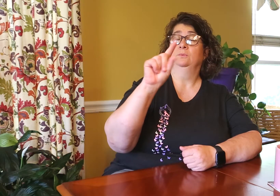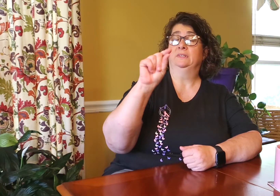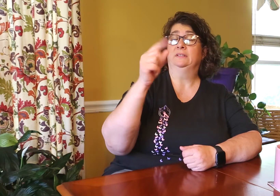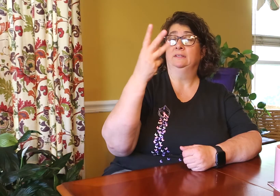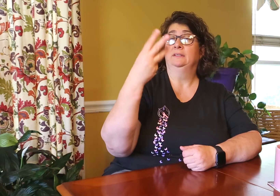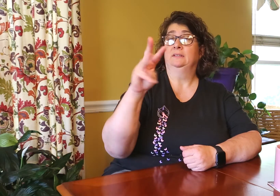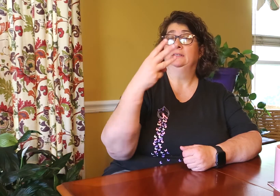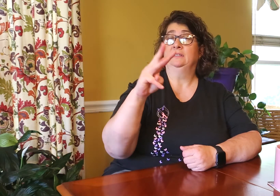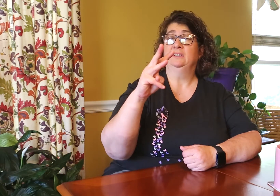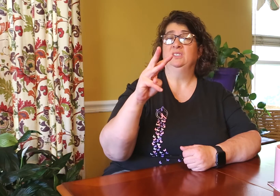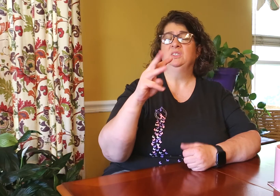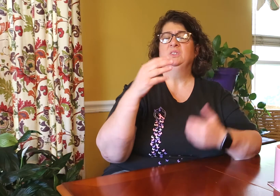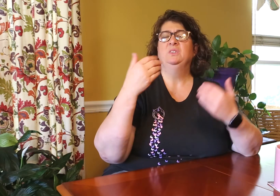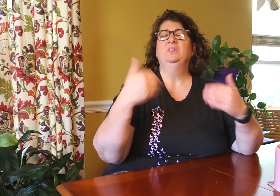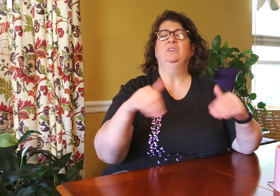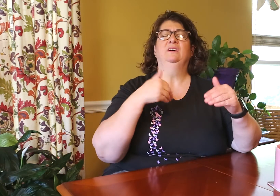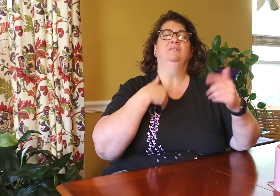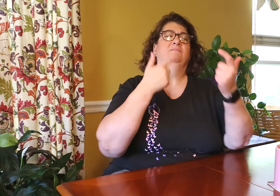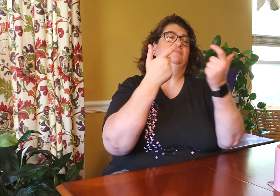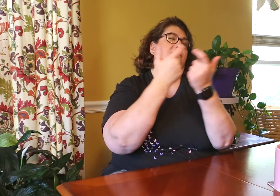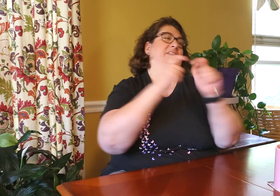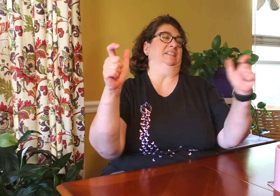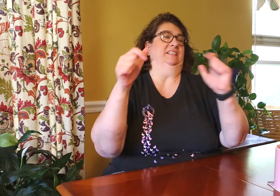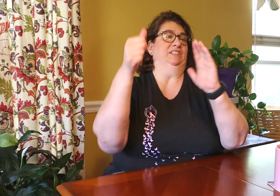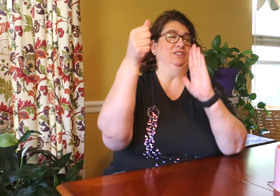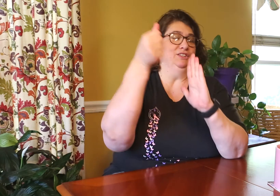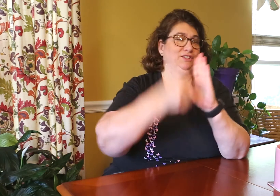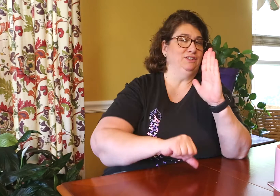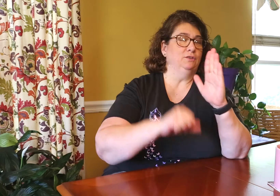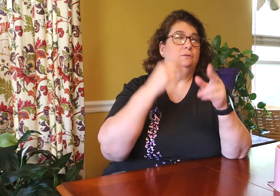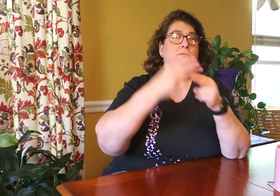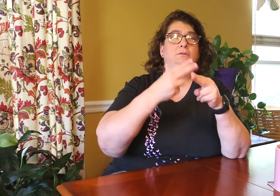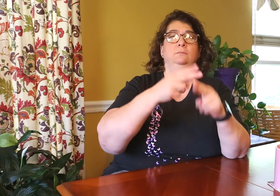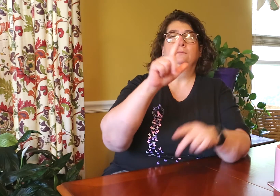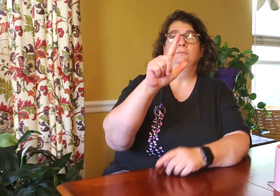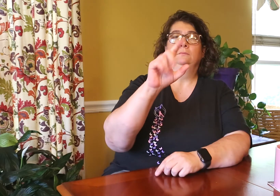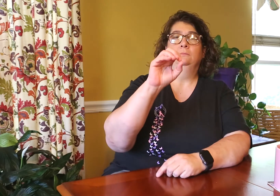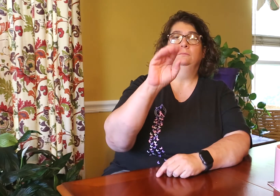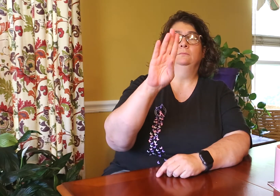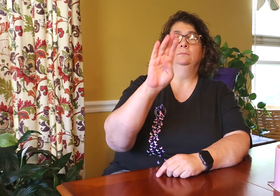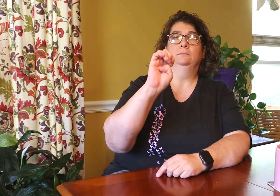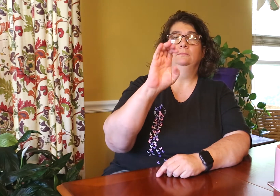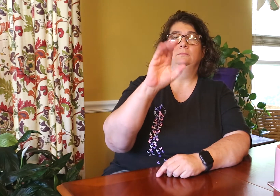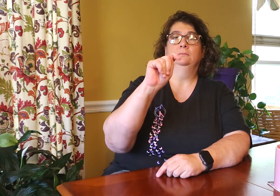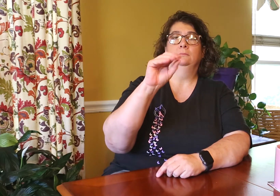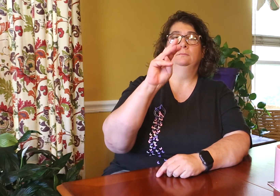May 23rd of 2016 was when I had the lobectomy surgery